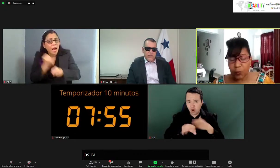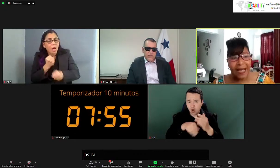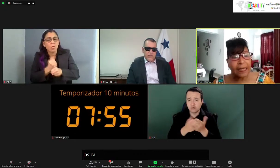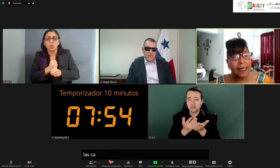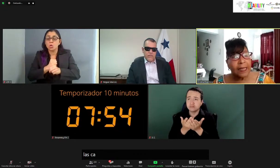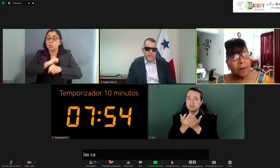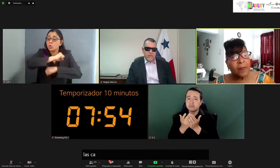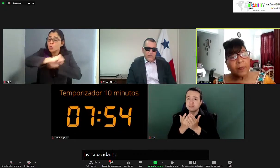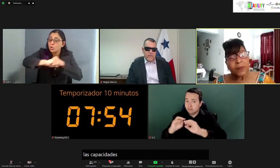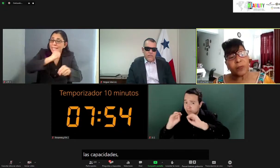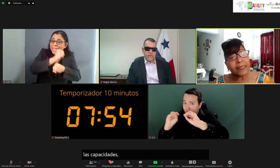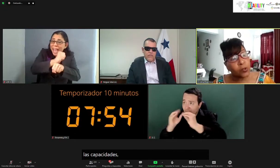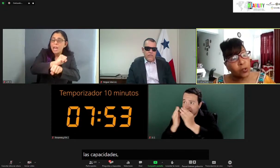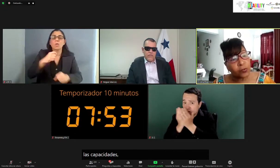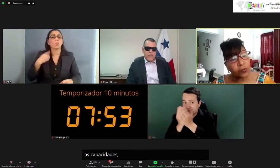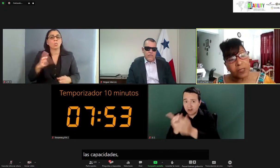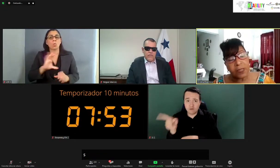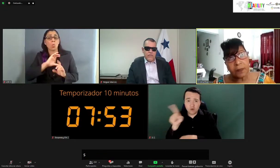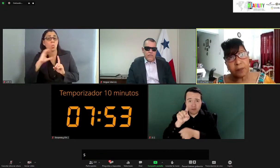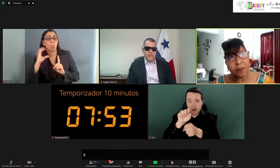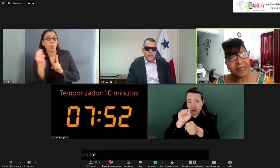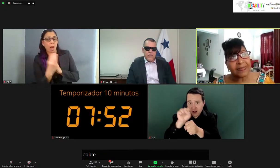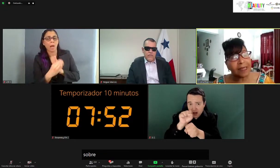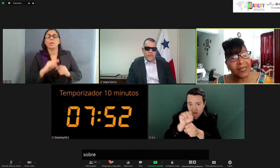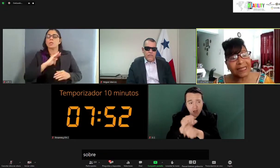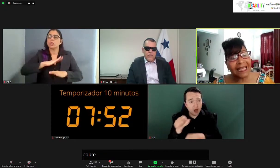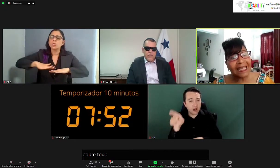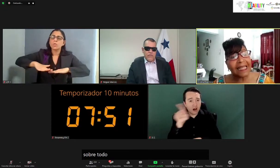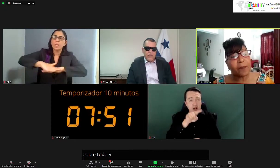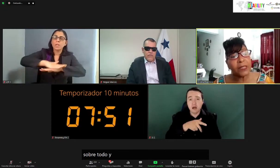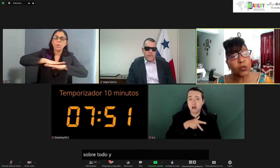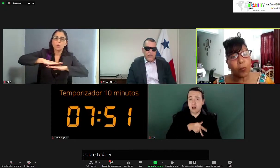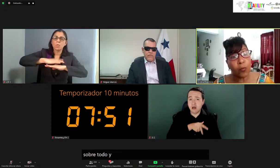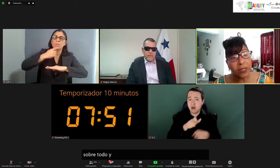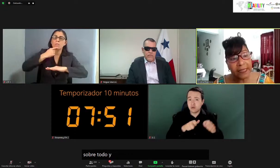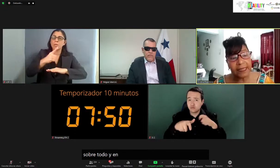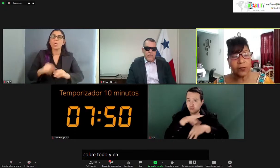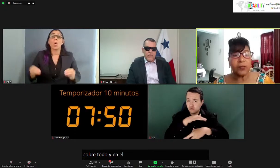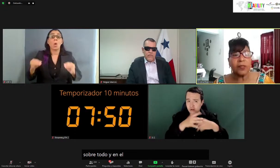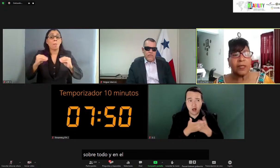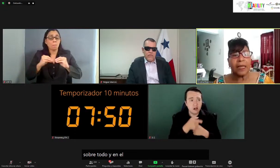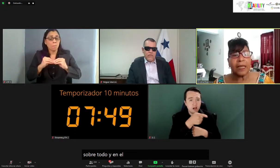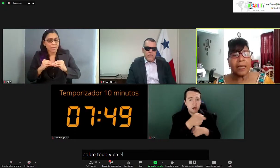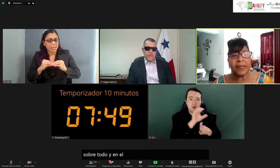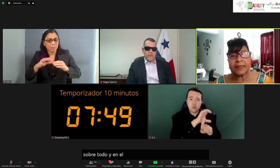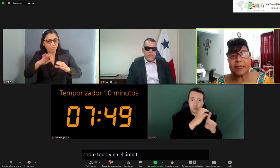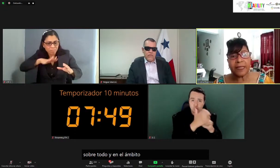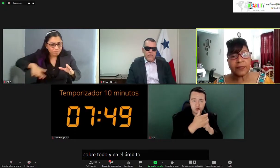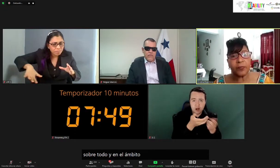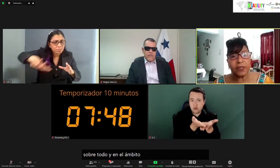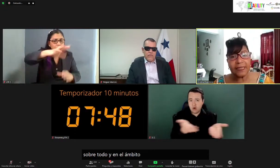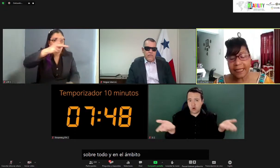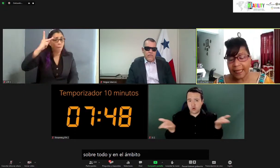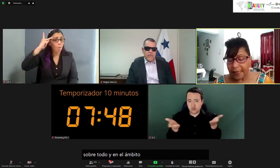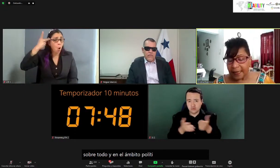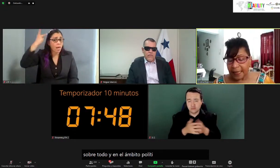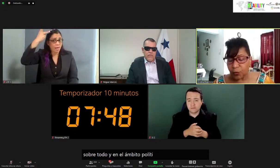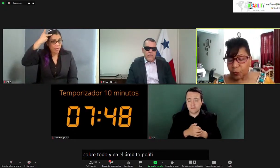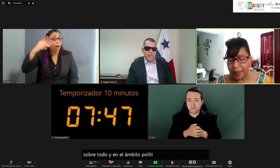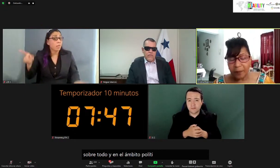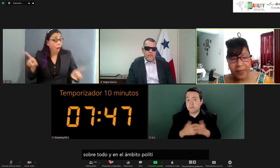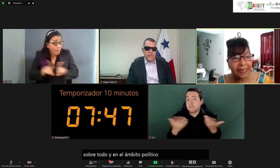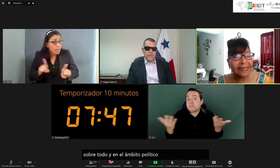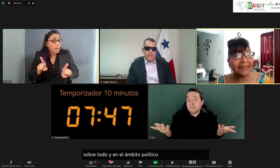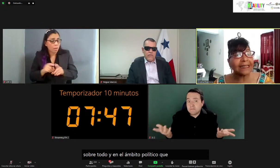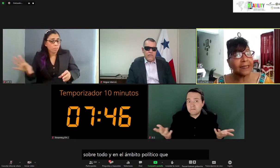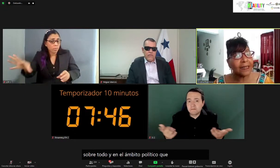work social or cultural aspects mainly in the political aspects we